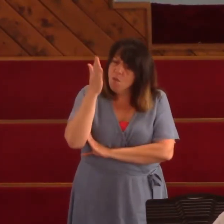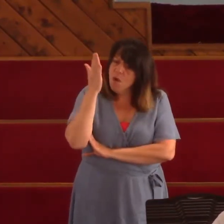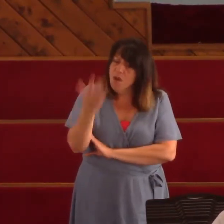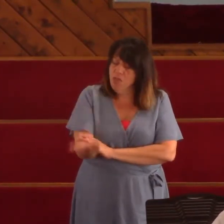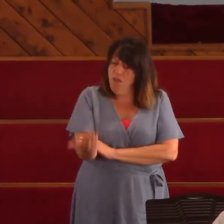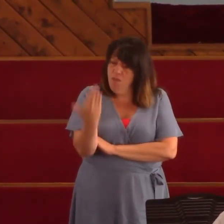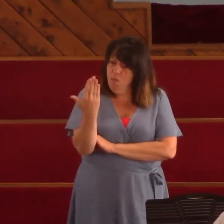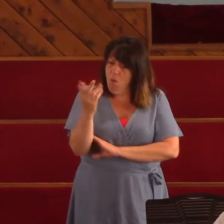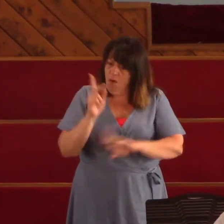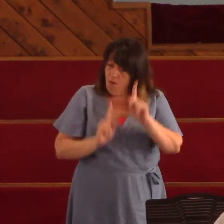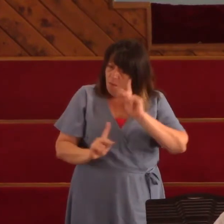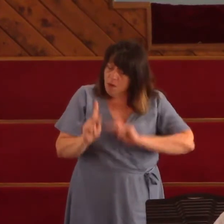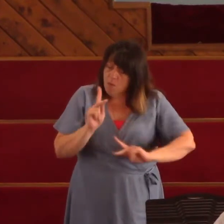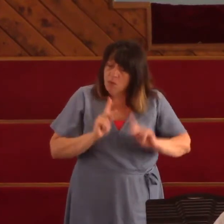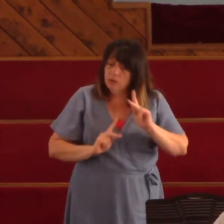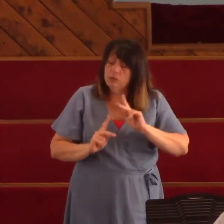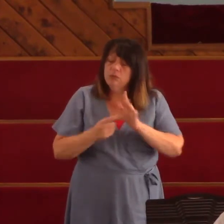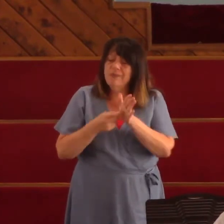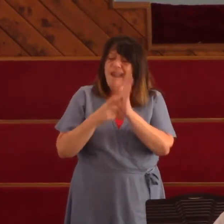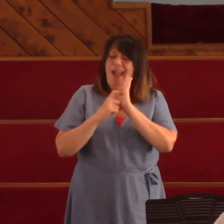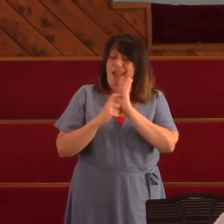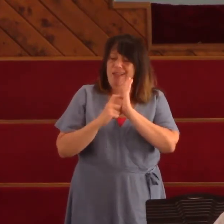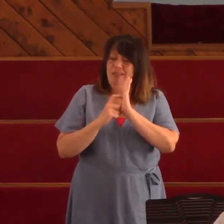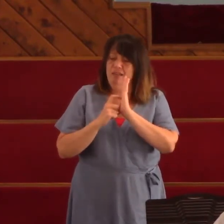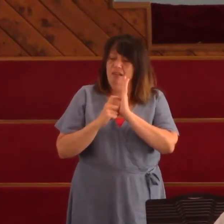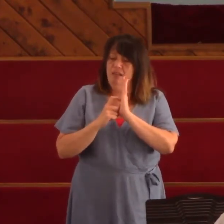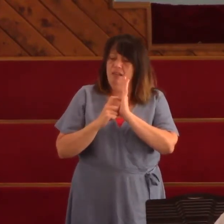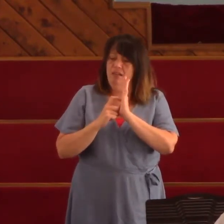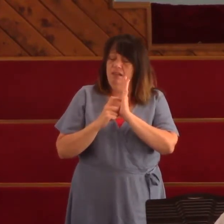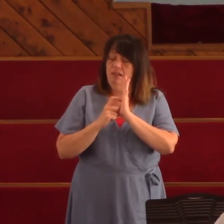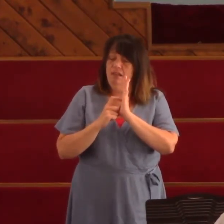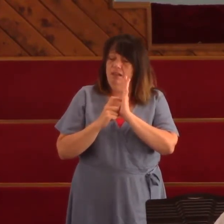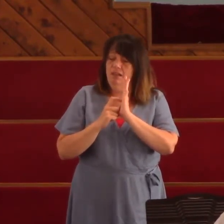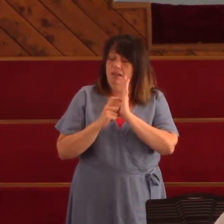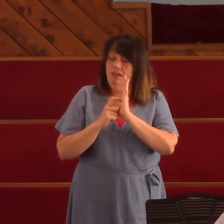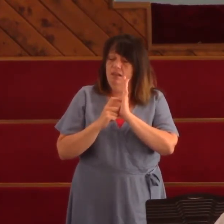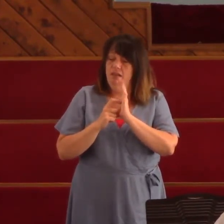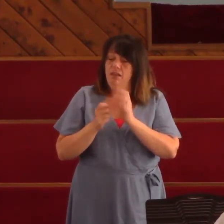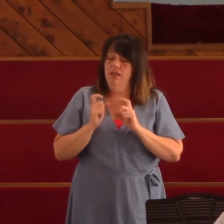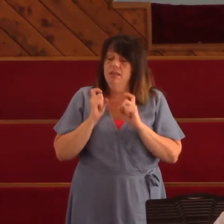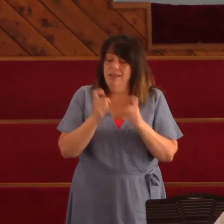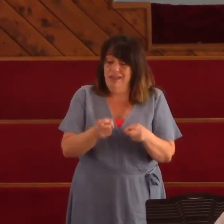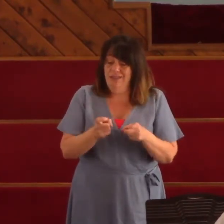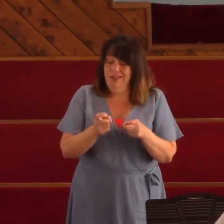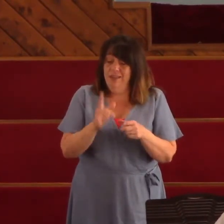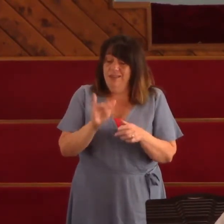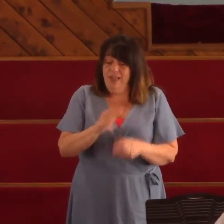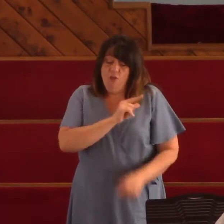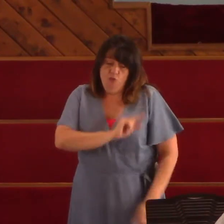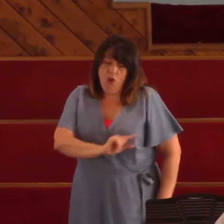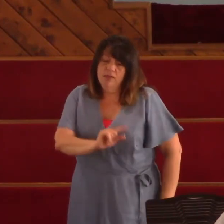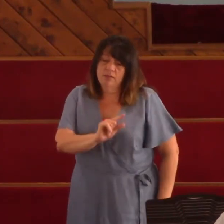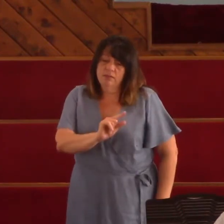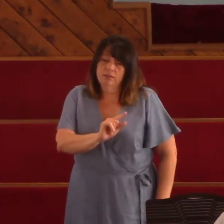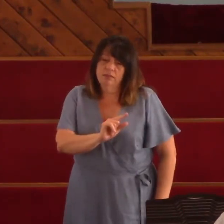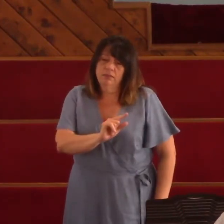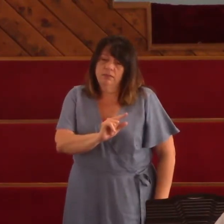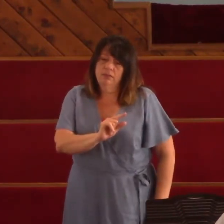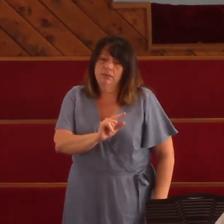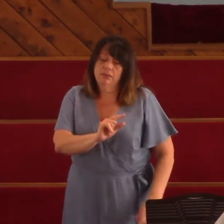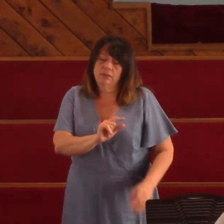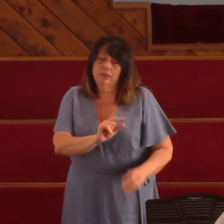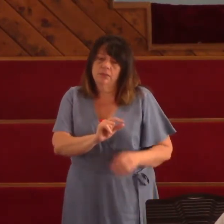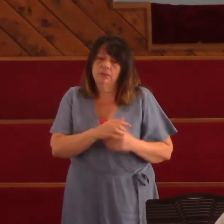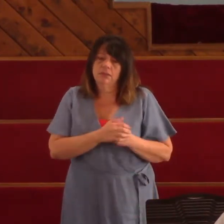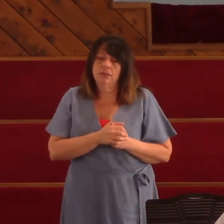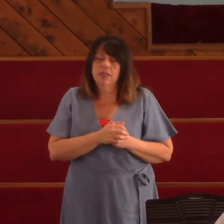morning, we just ask you, Heavenly Father, to give us that grace, and Lord, that you'd put that thumb on our back, give